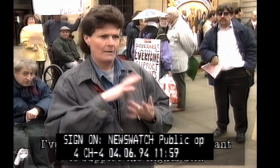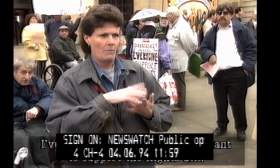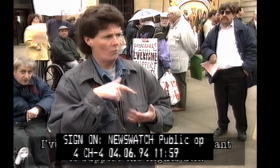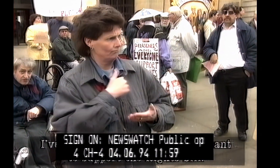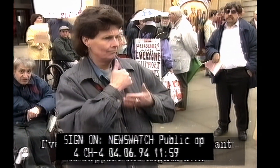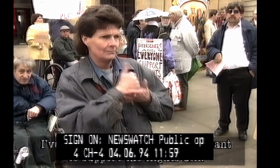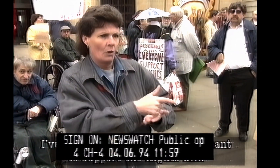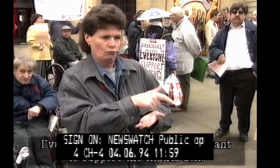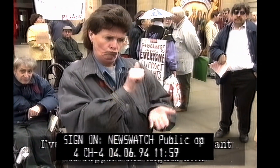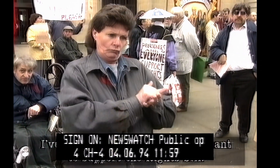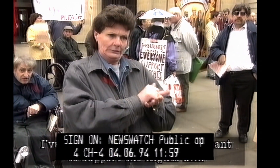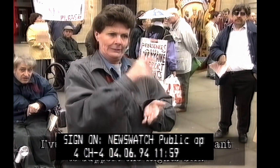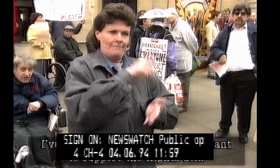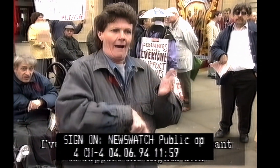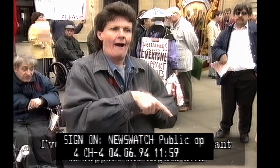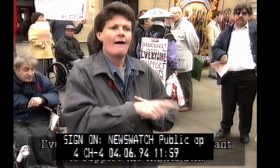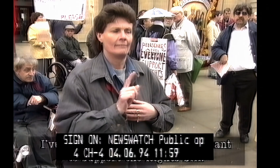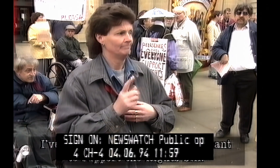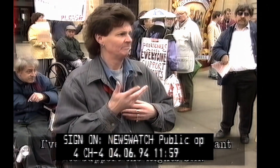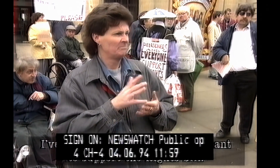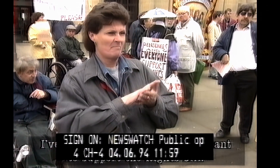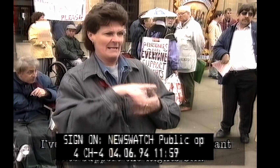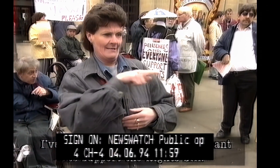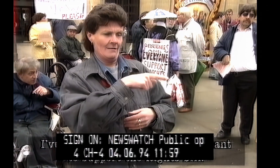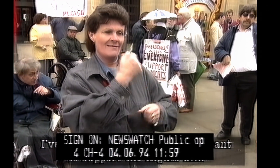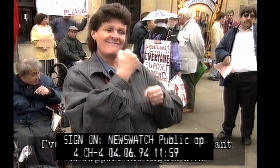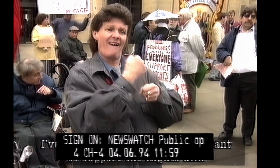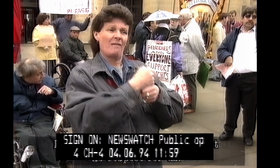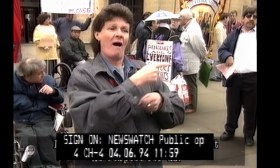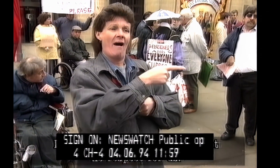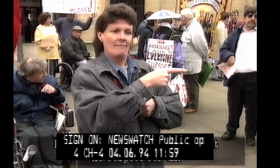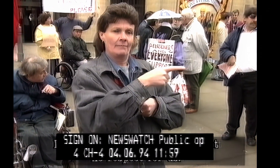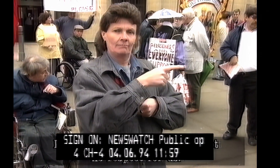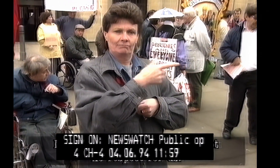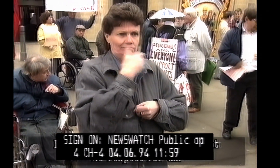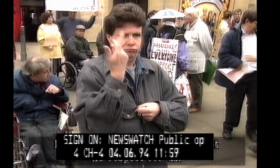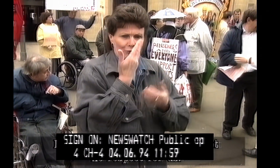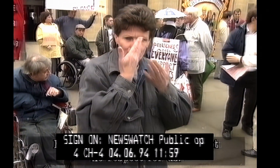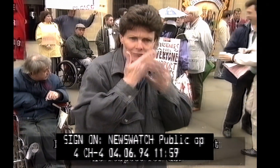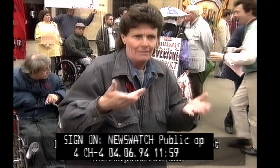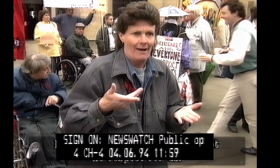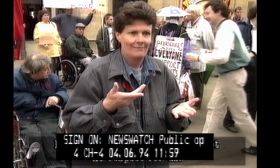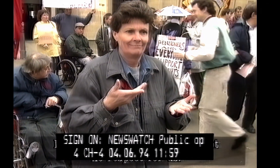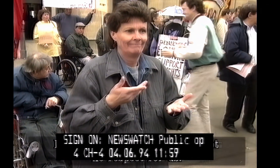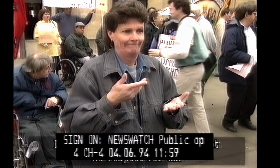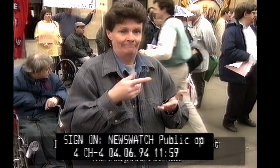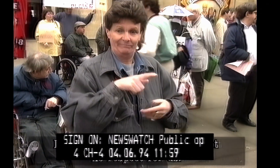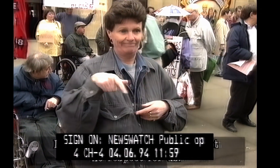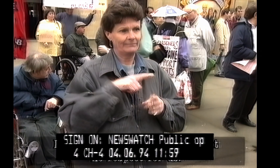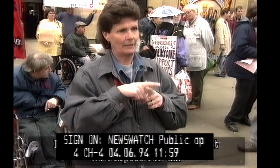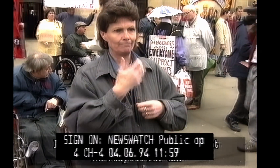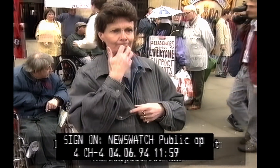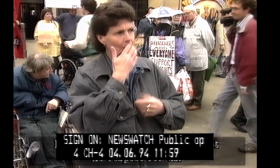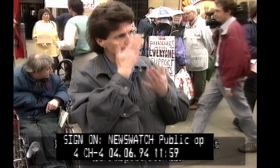I've come here because it's important to support the rights bill. I mean, the government has got no respect for